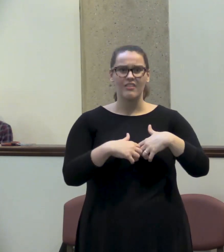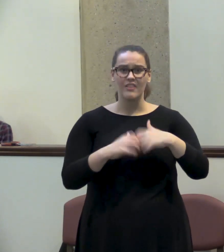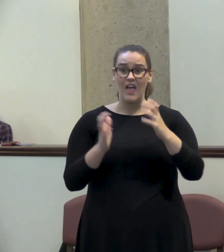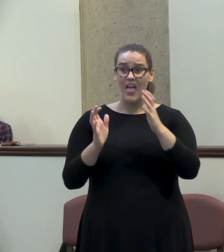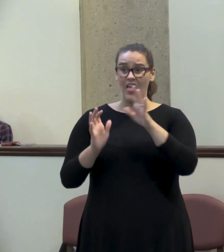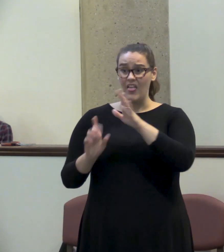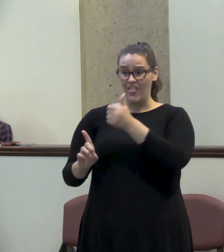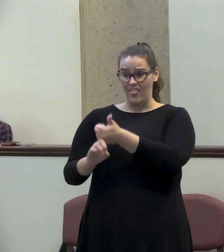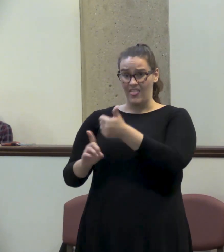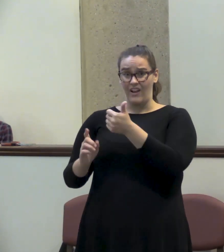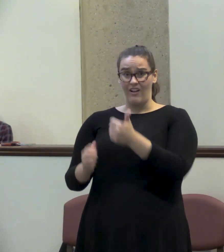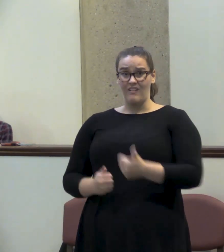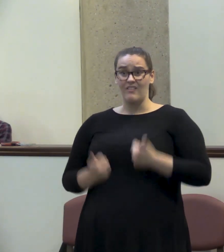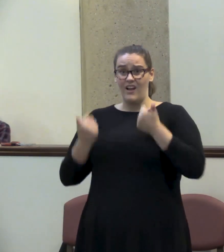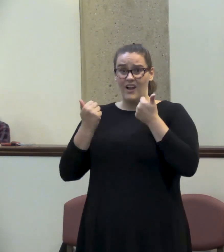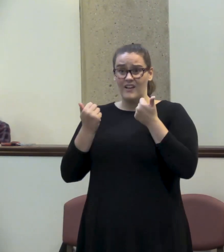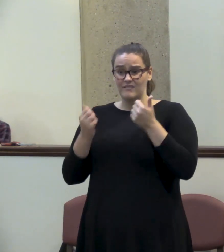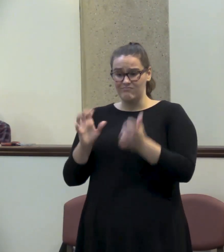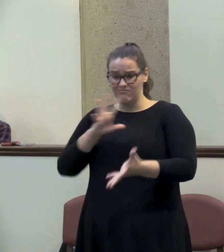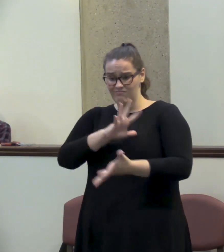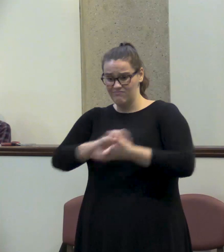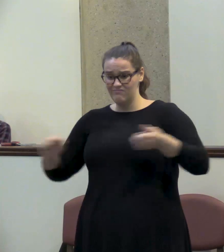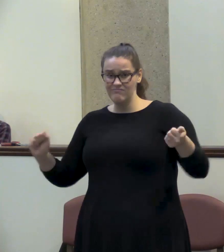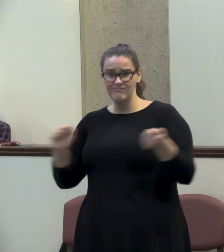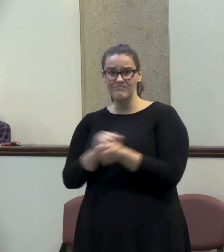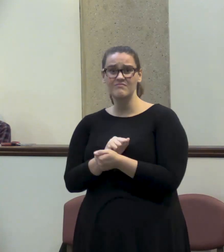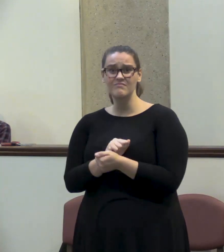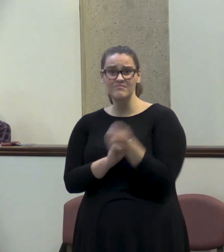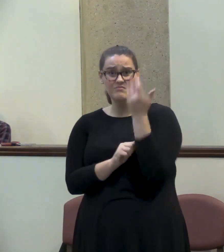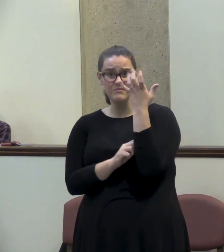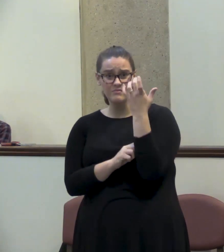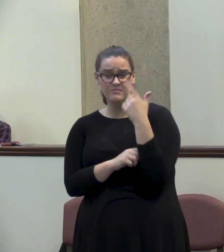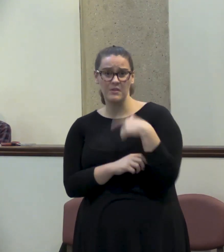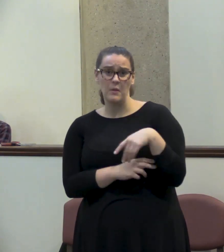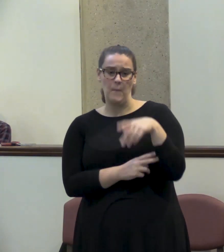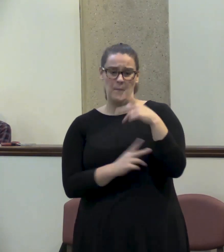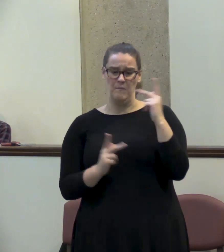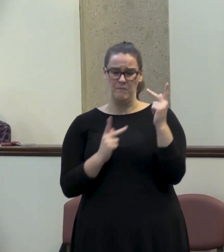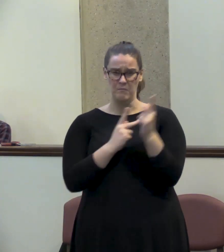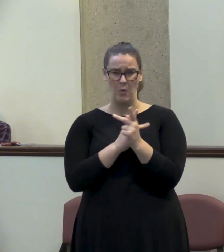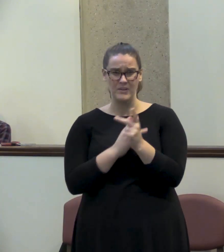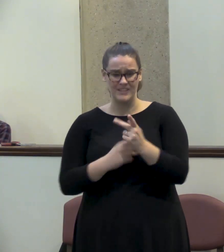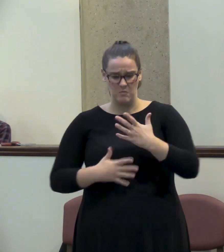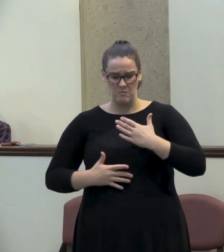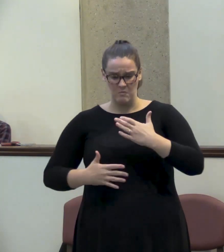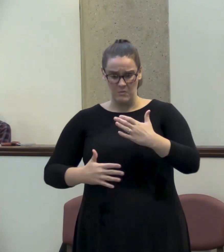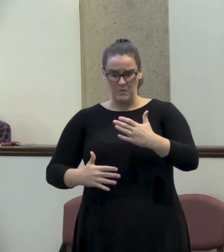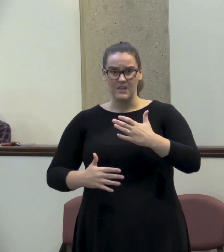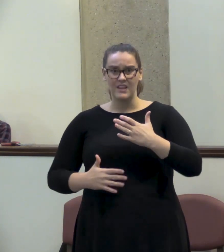be destroyed by the pollutions that we're, by the pollution and poison that we're breathing in every day.